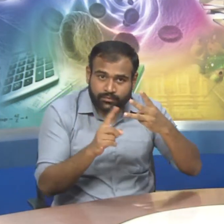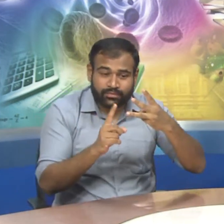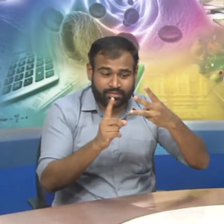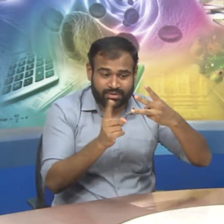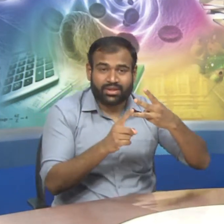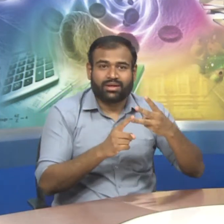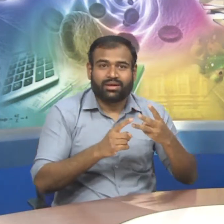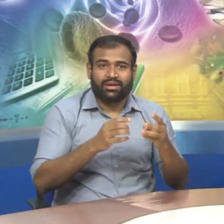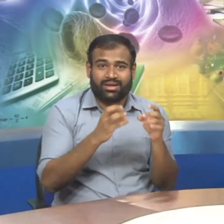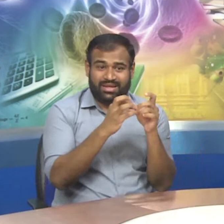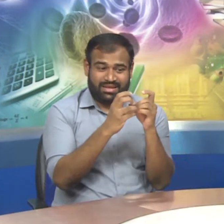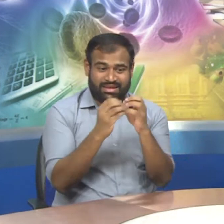to time.